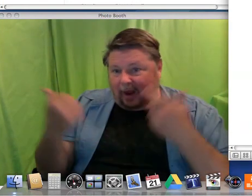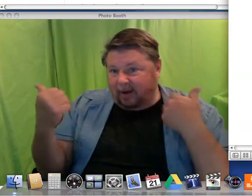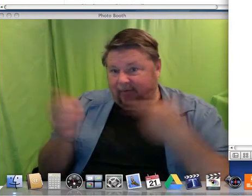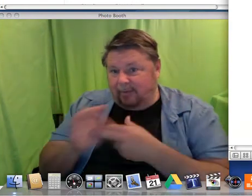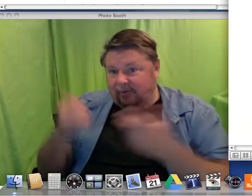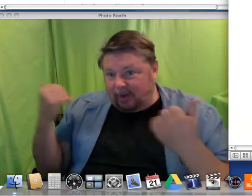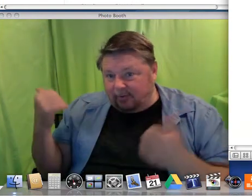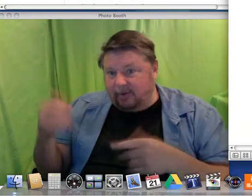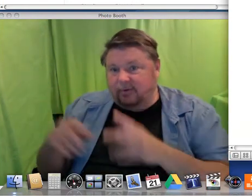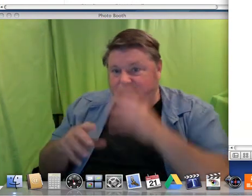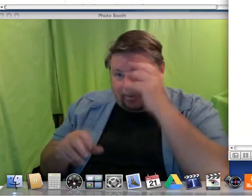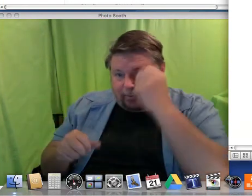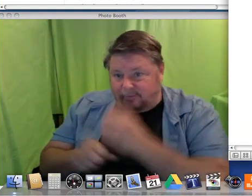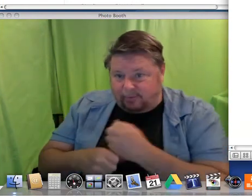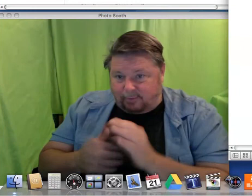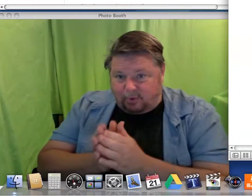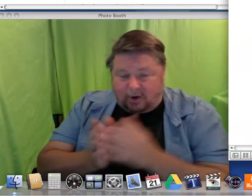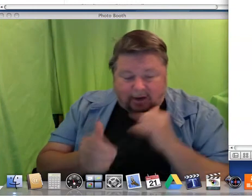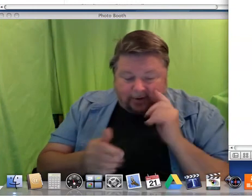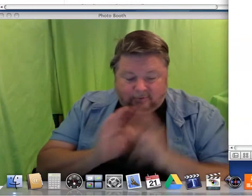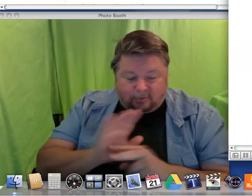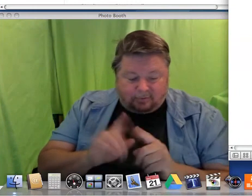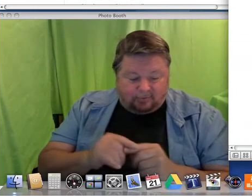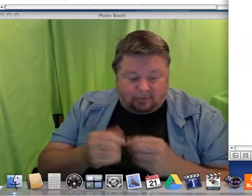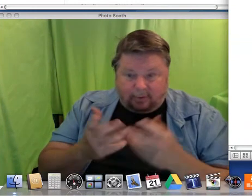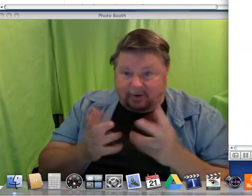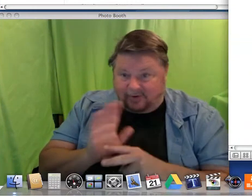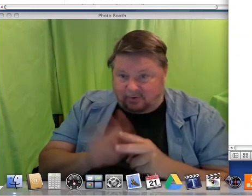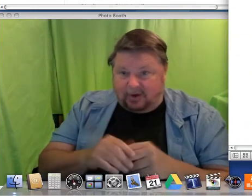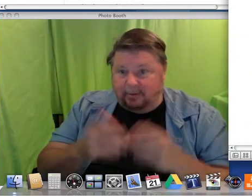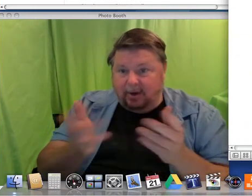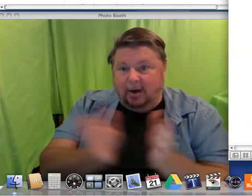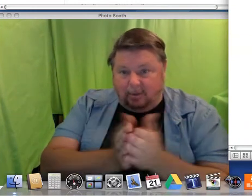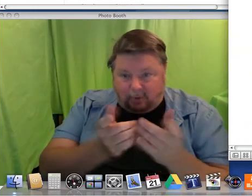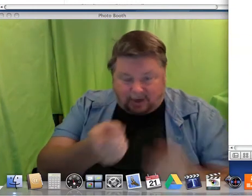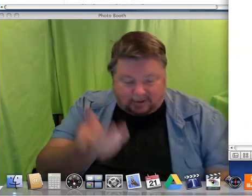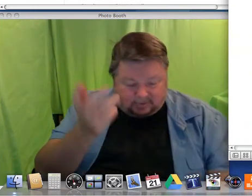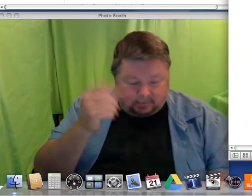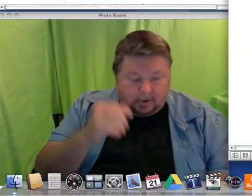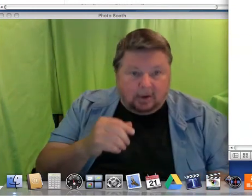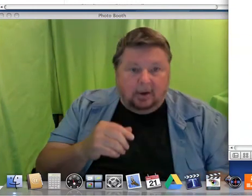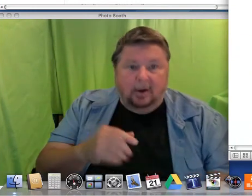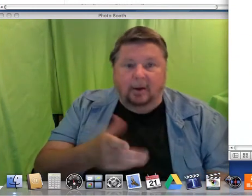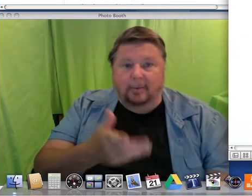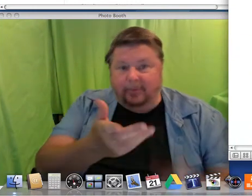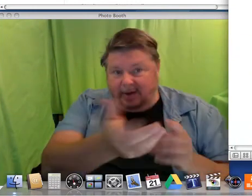I have labels. Otherwise, you can memorize them from the book. I don't think it's worth reviewing them in the videotape. The book has them.